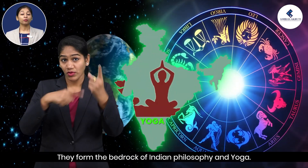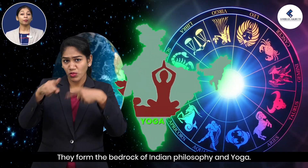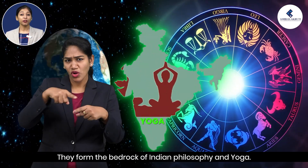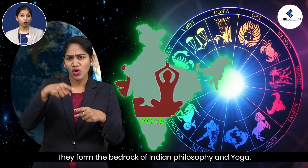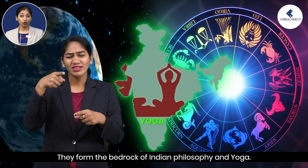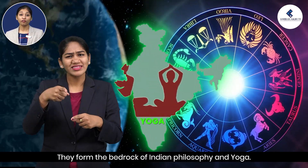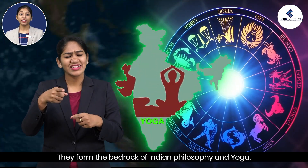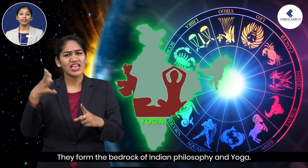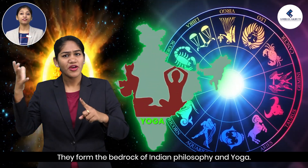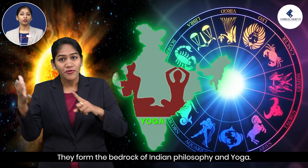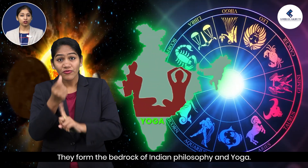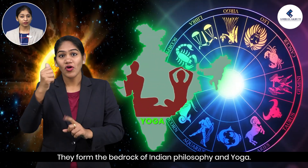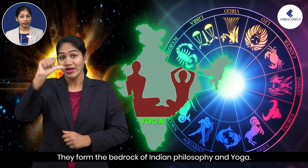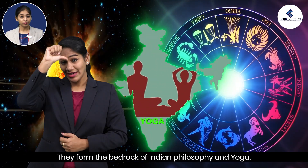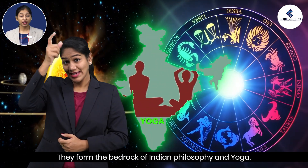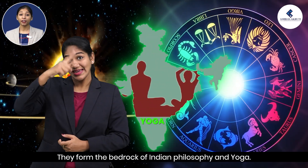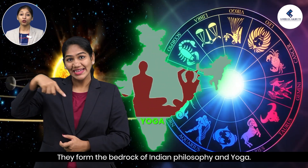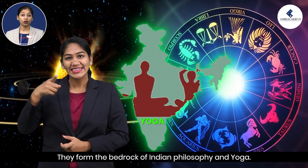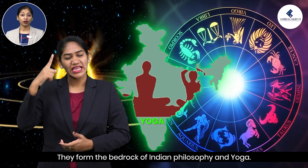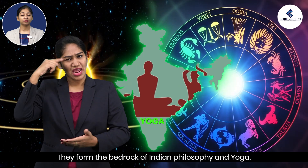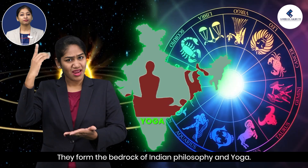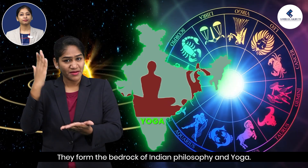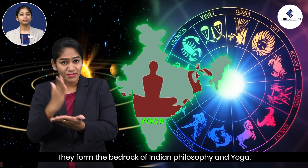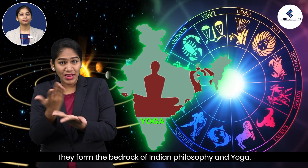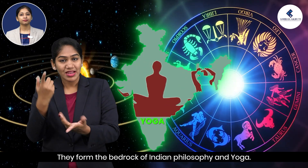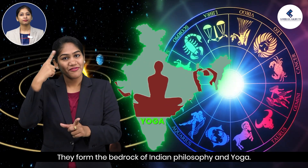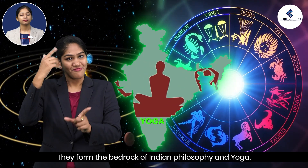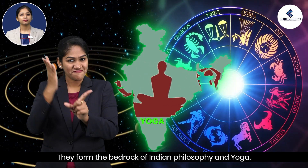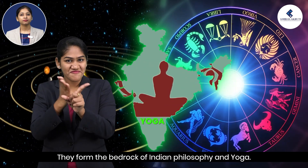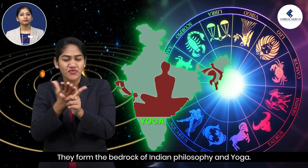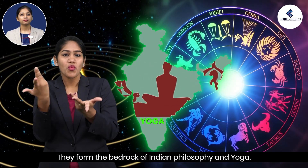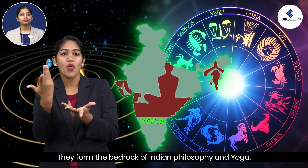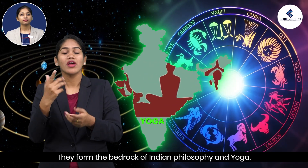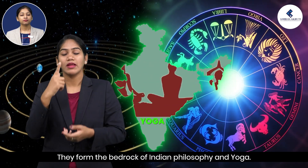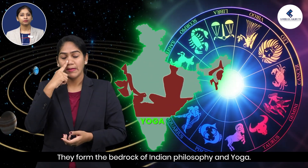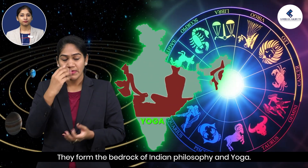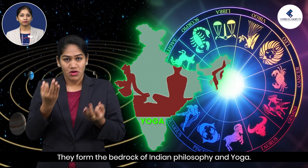They form the bedrock of Indian philosophy and yoga.